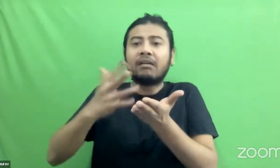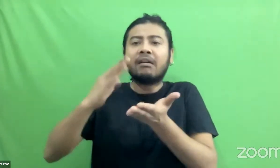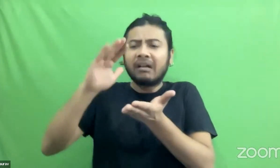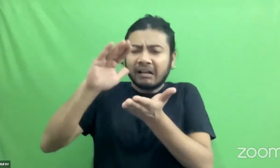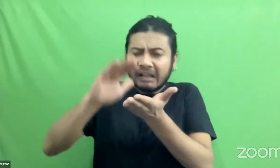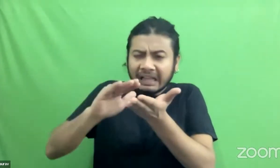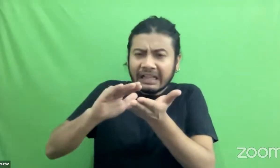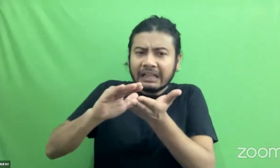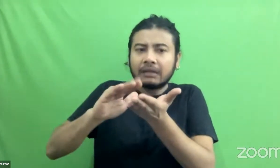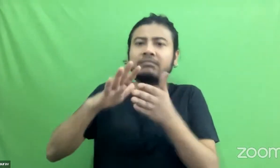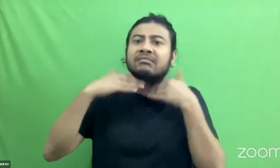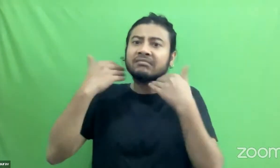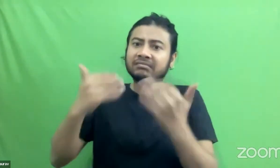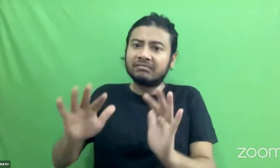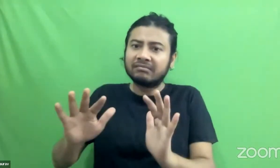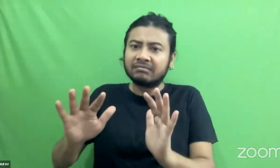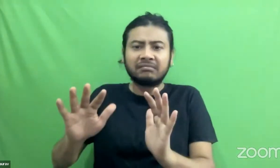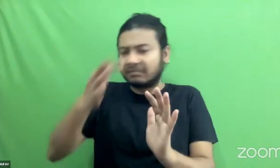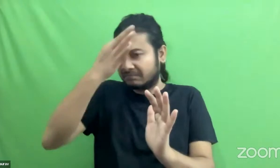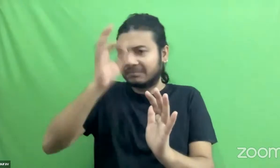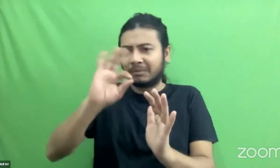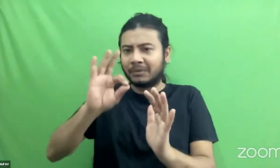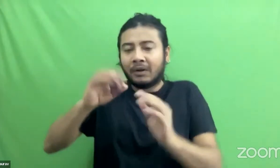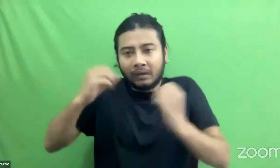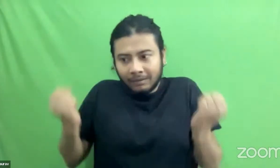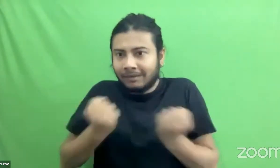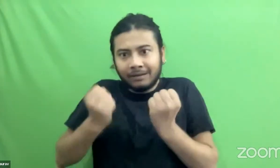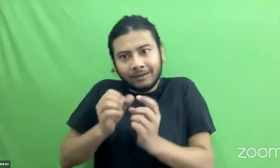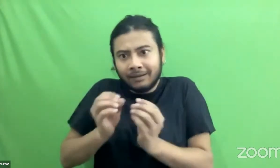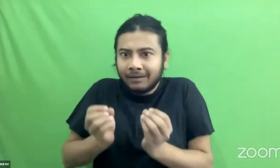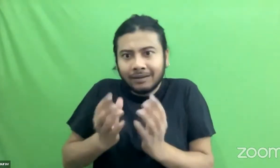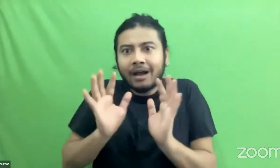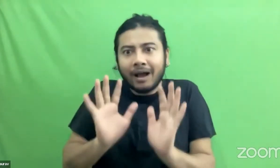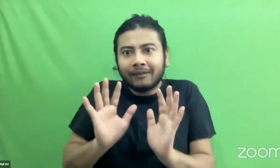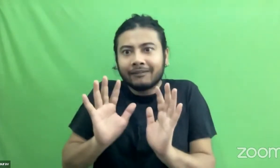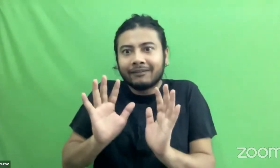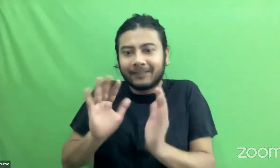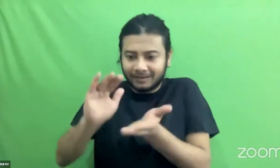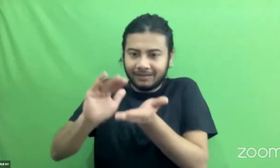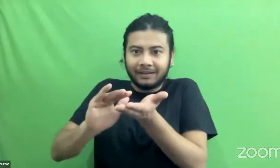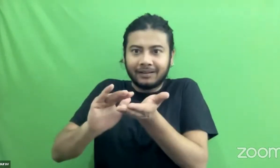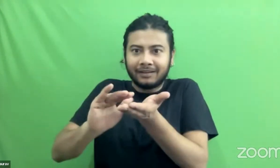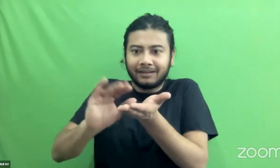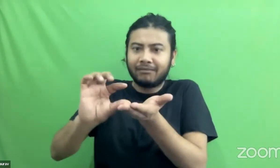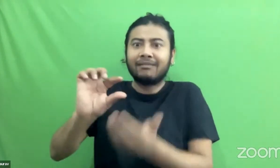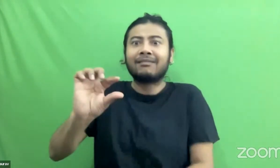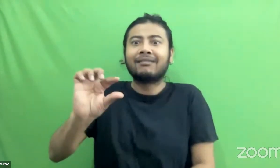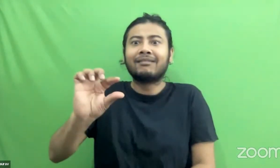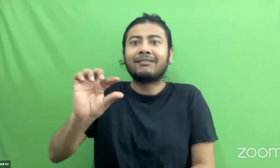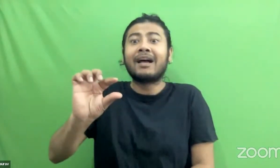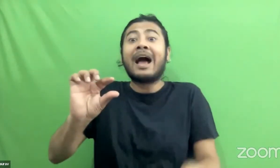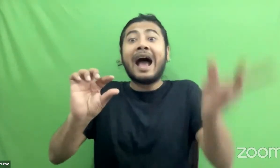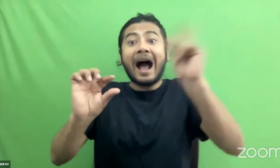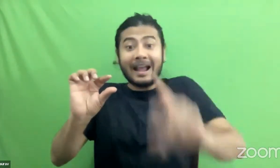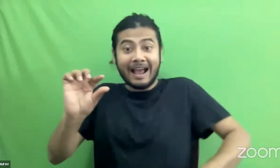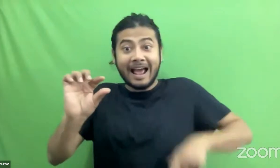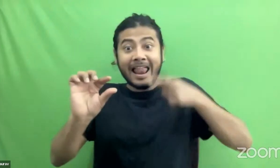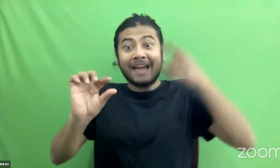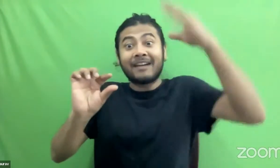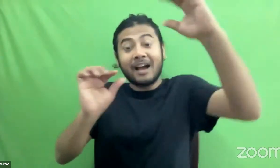And the other thing is that suppose you're not completed your bhakti process. Suppose in this life you're not able to chant